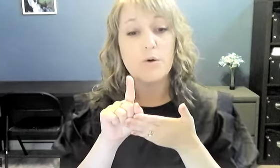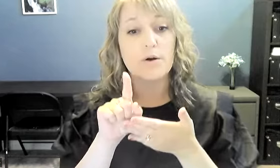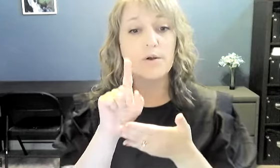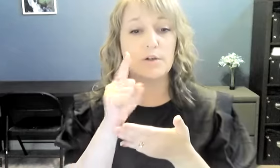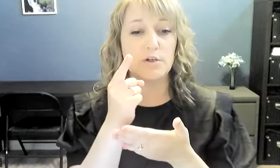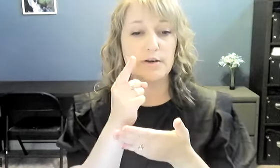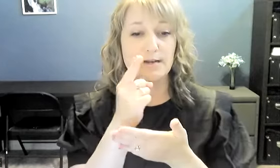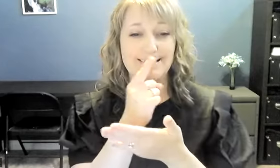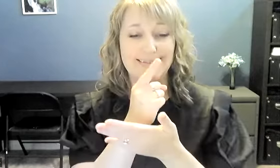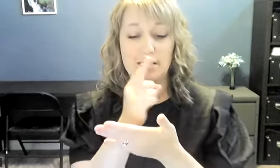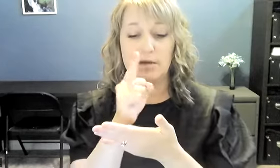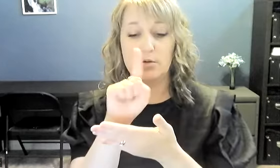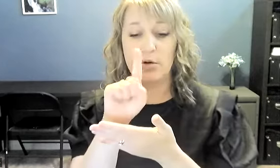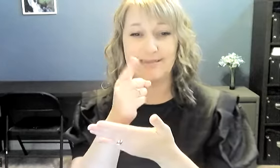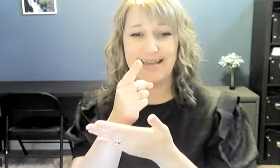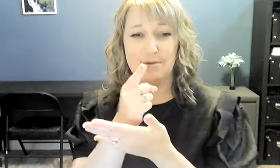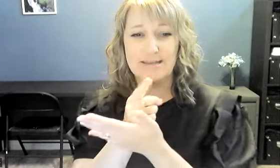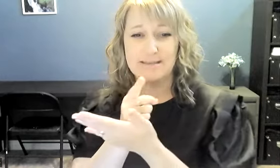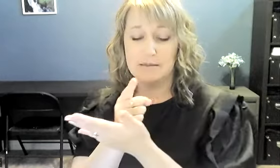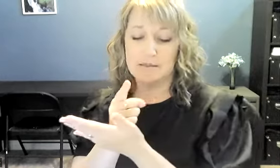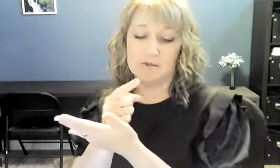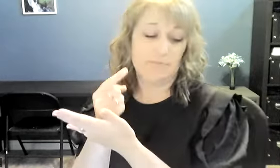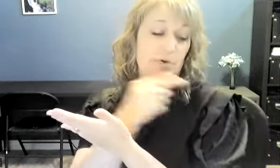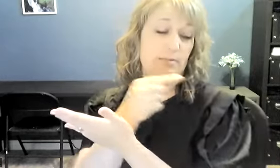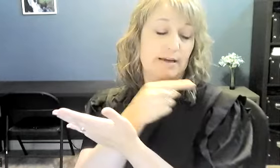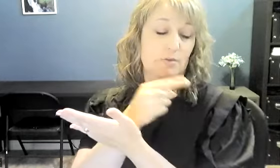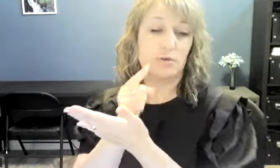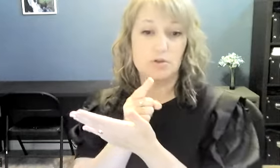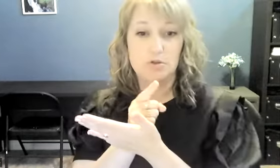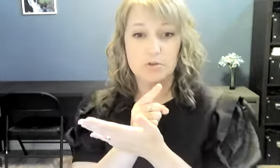Or you can turn your palms sideways, so it's pointing back towards your shoulder.